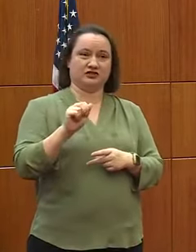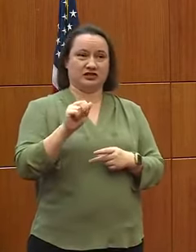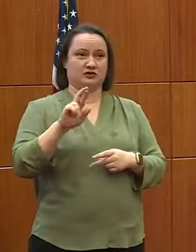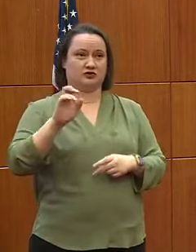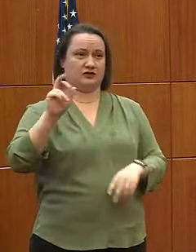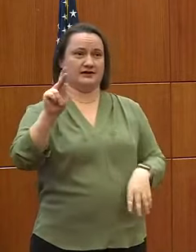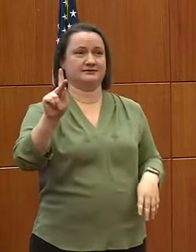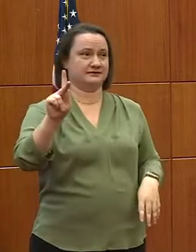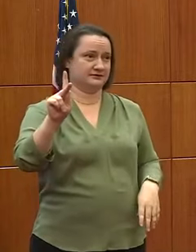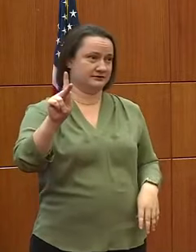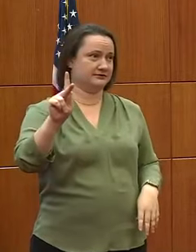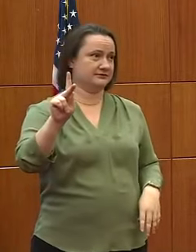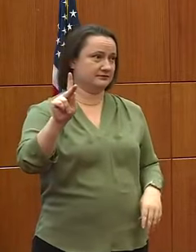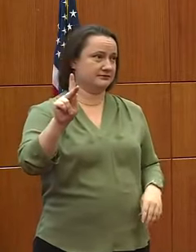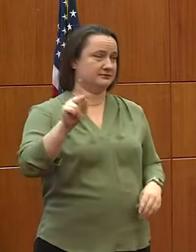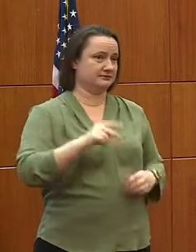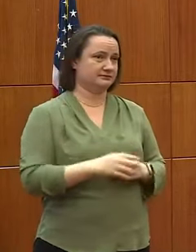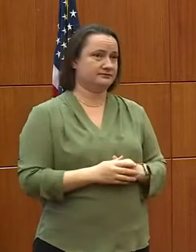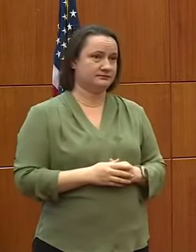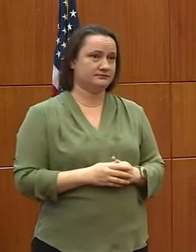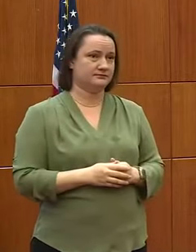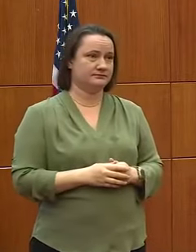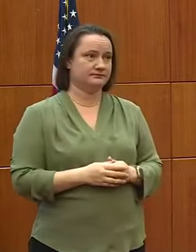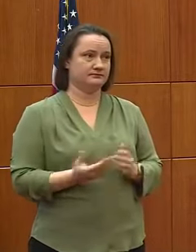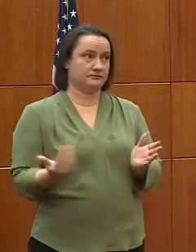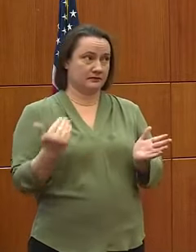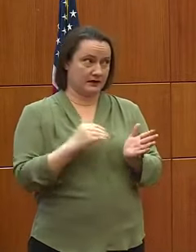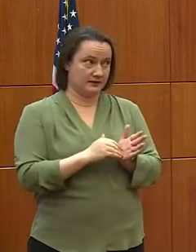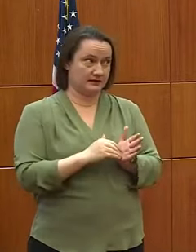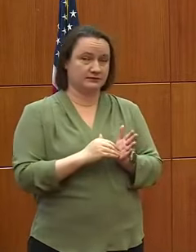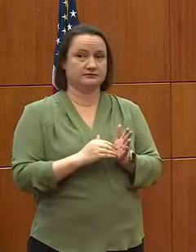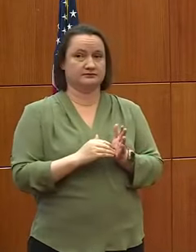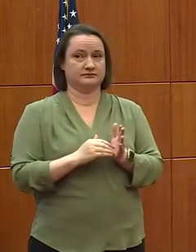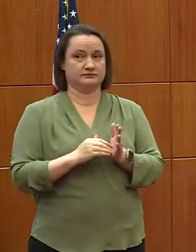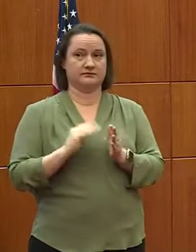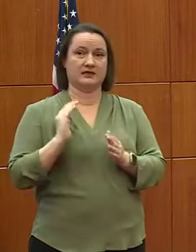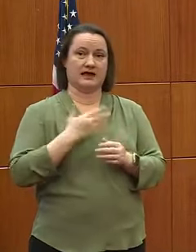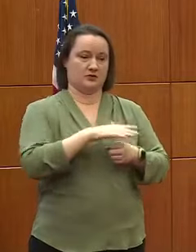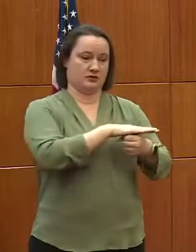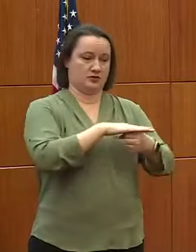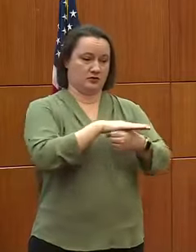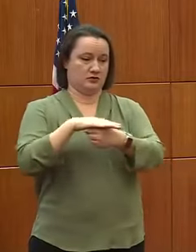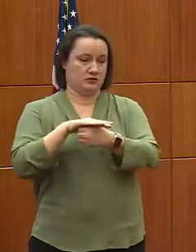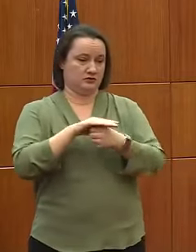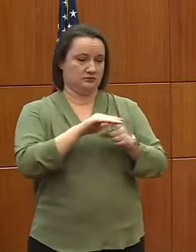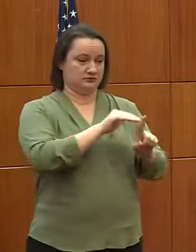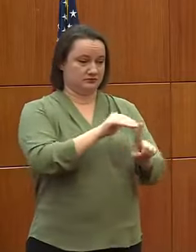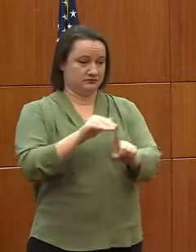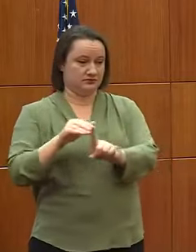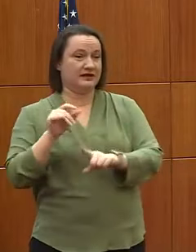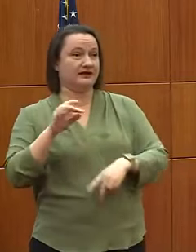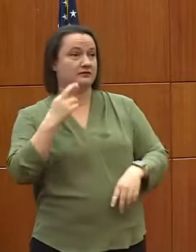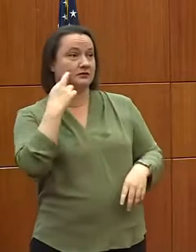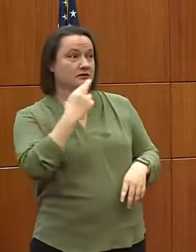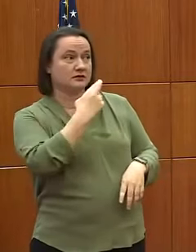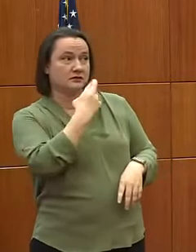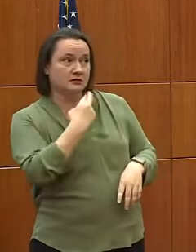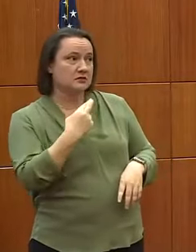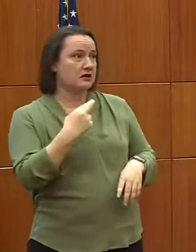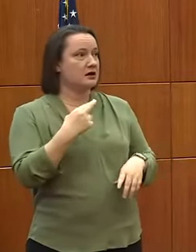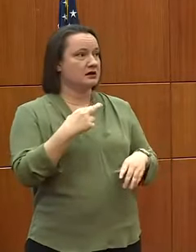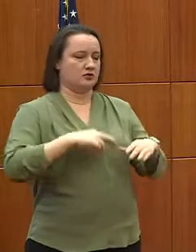at risk. Again, I remind our localities, if a restaurant is violating